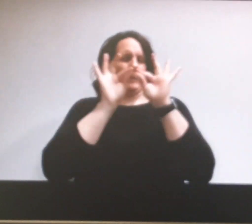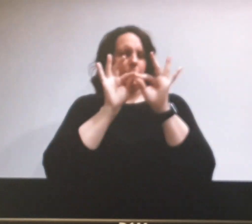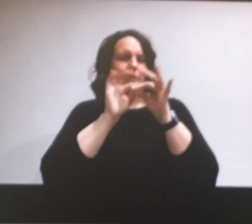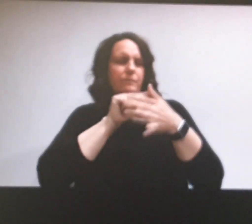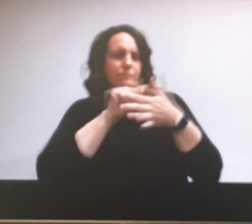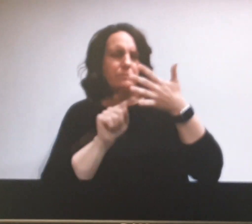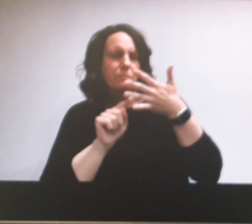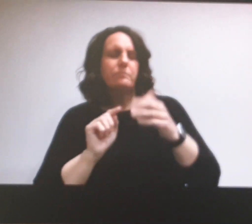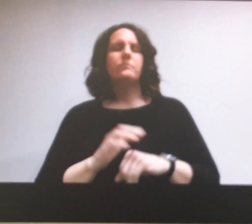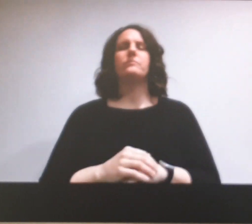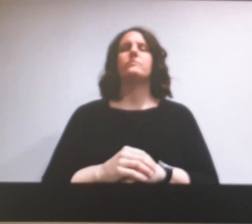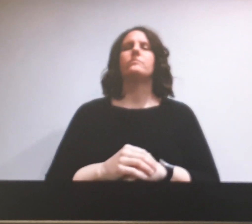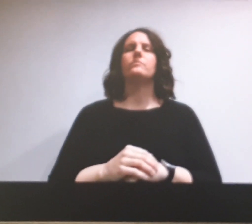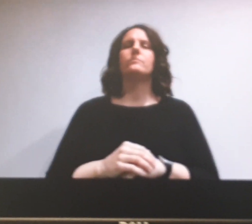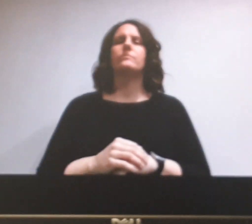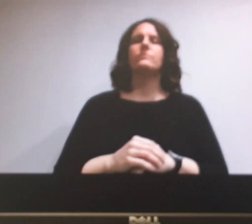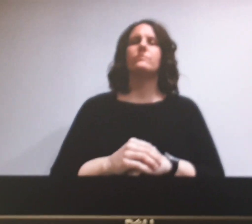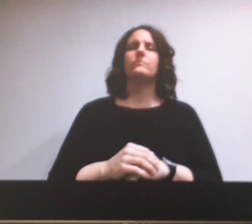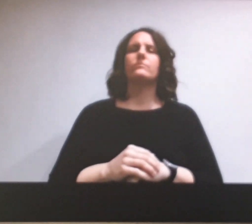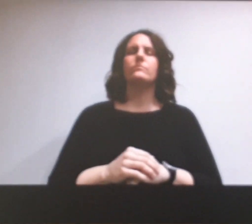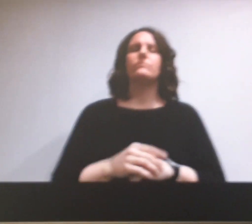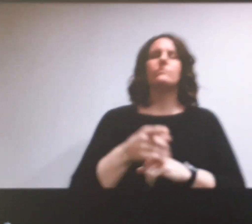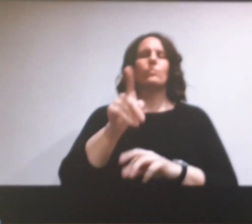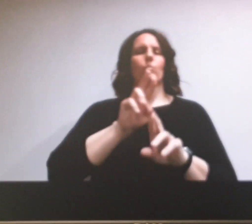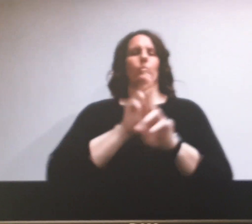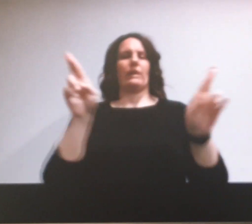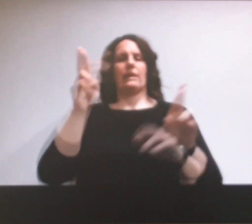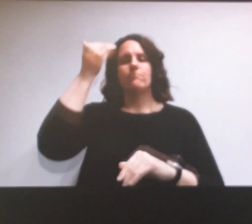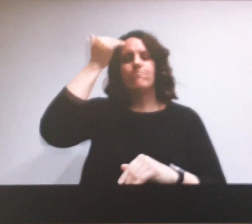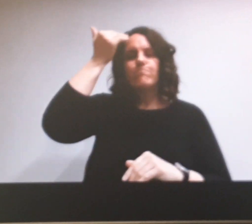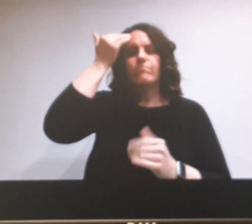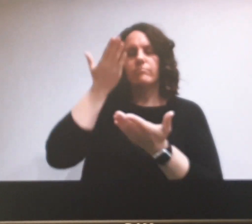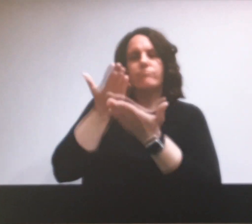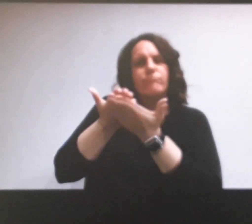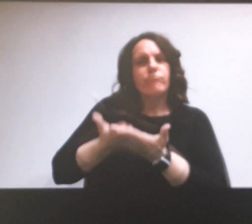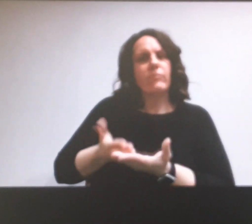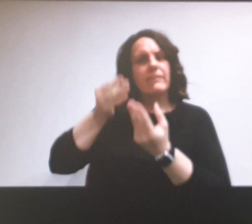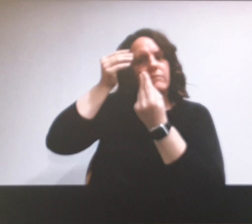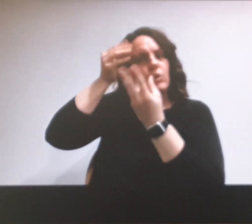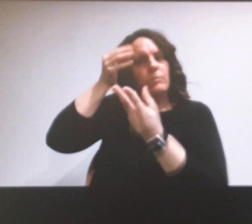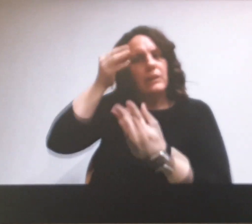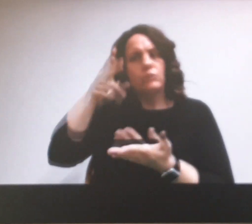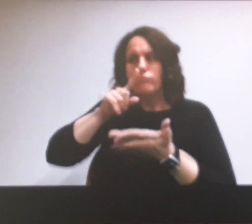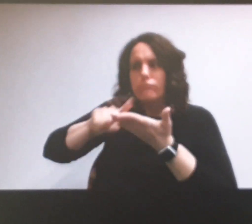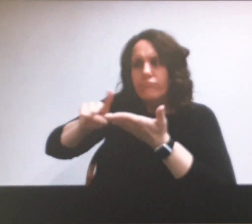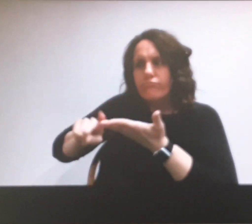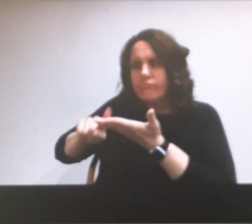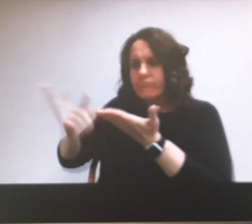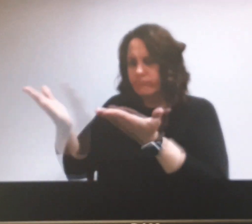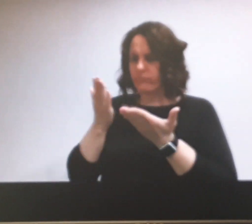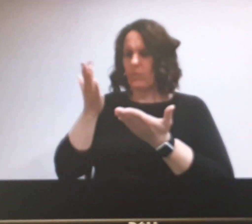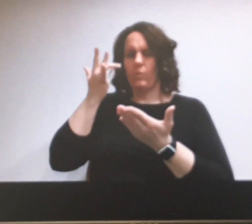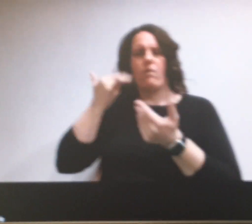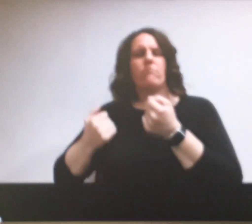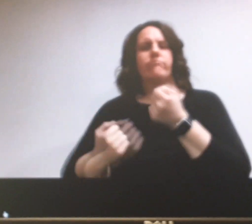The issue that you write out, please make sure that it is clear and that you have your facts and data